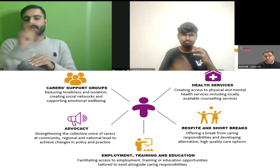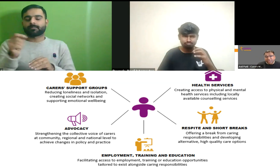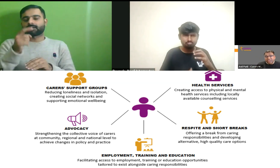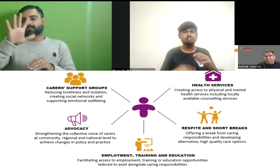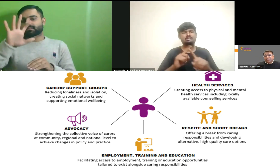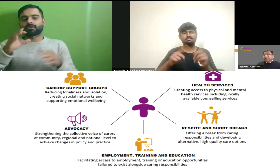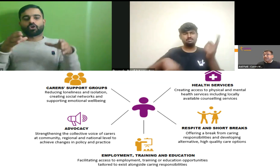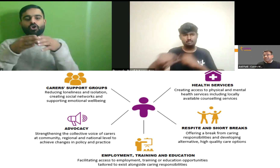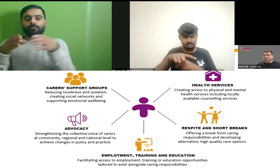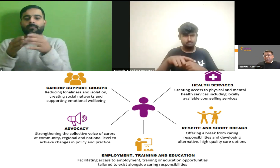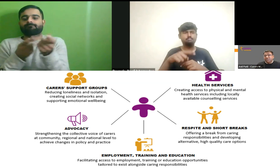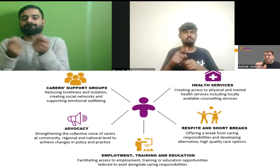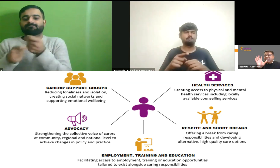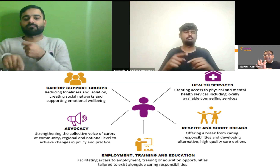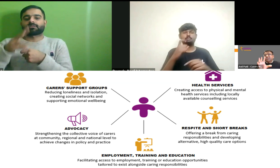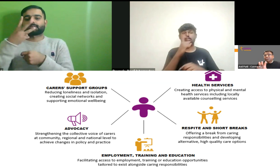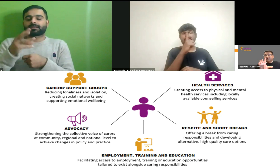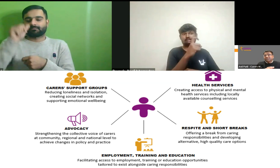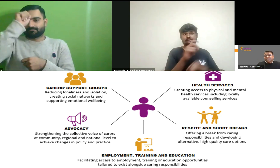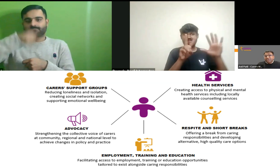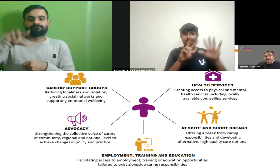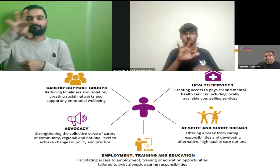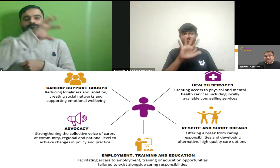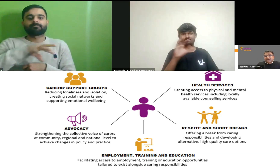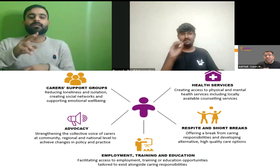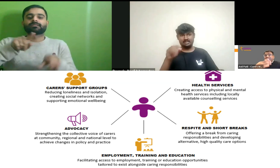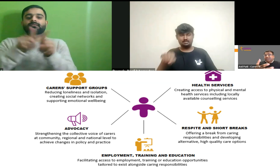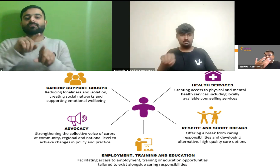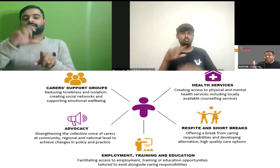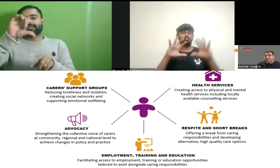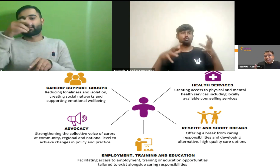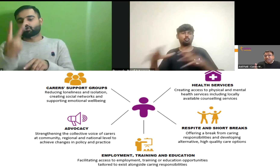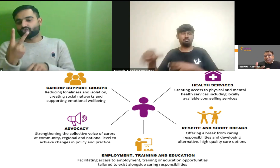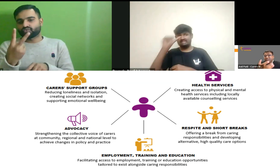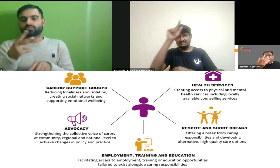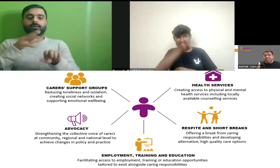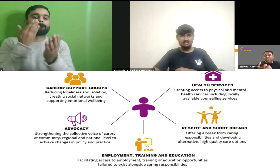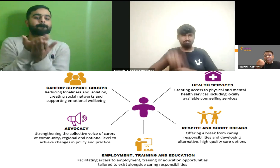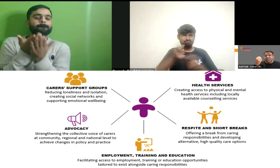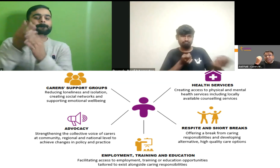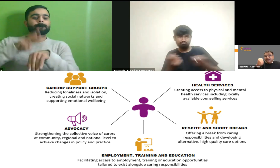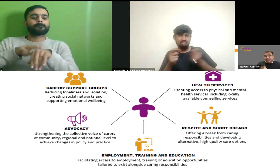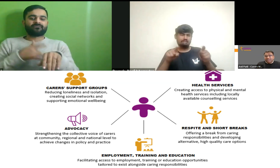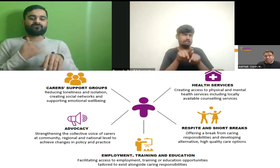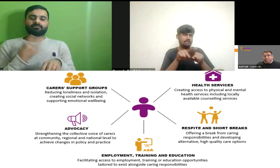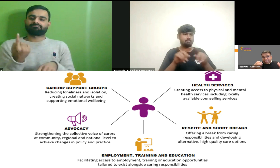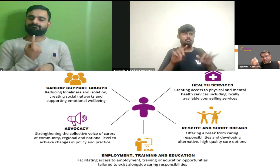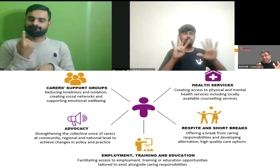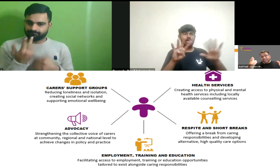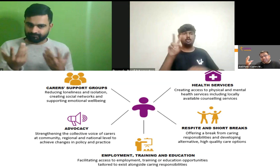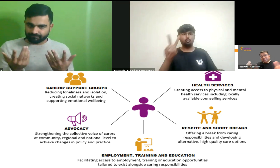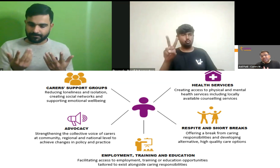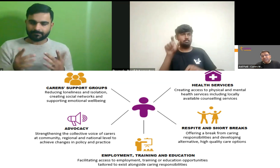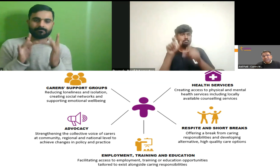such groups are operating in 3 countries now. 92% of carers are participating in that and feeling we